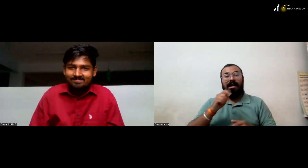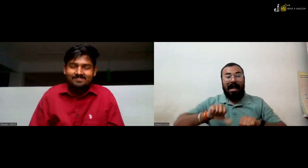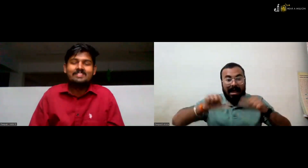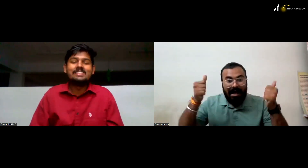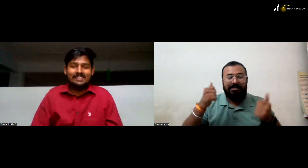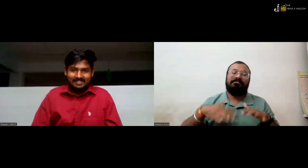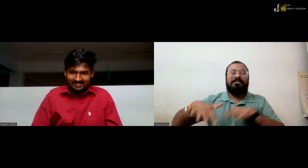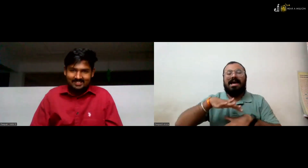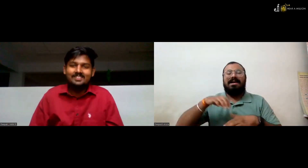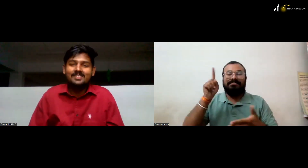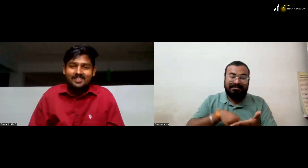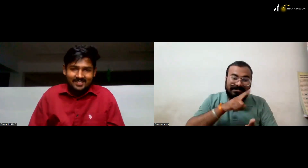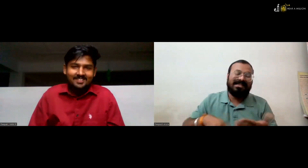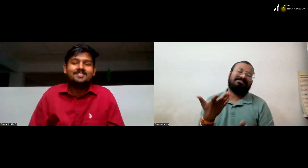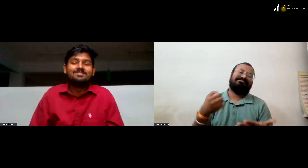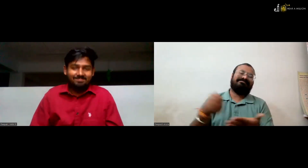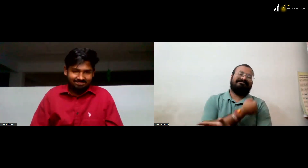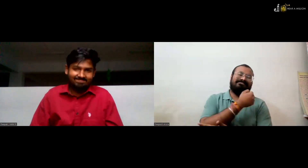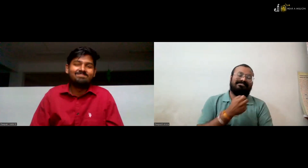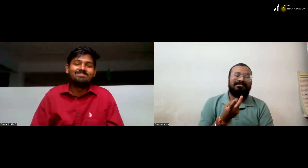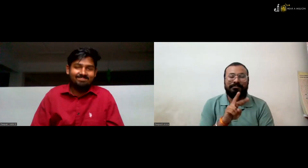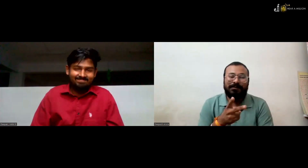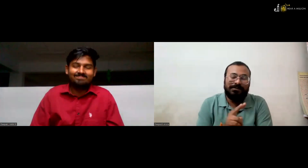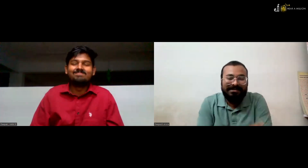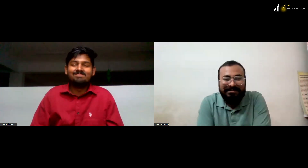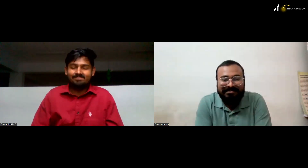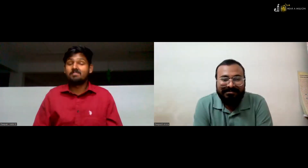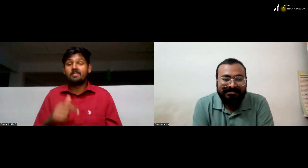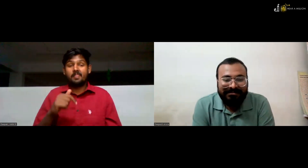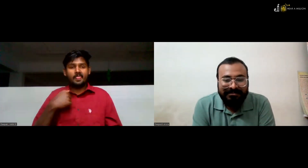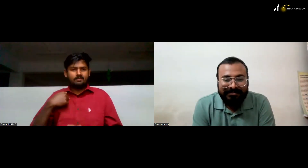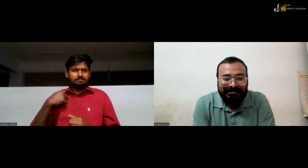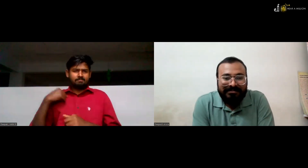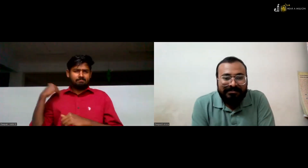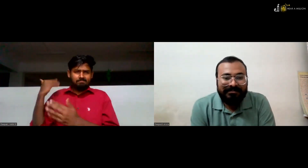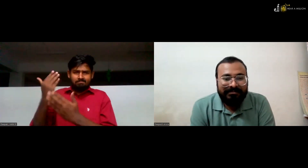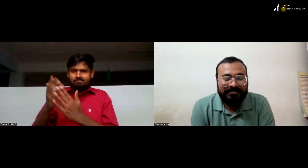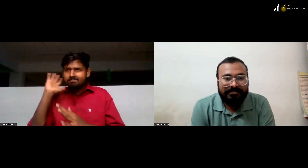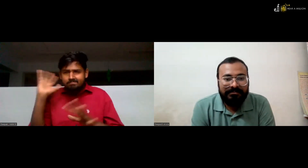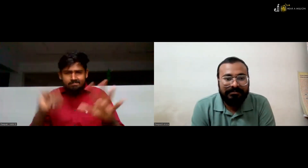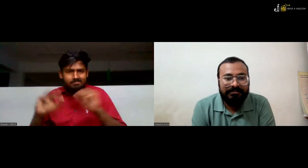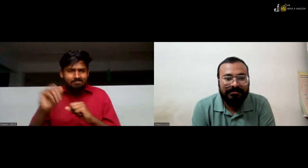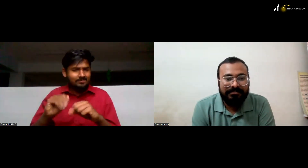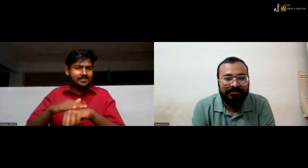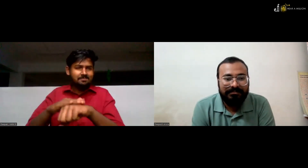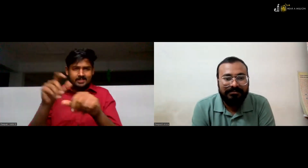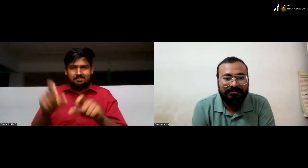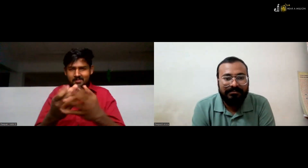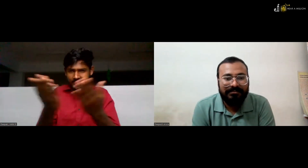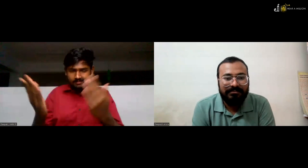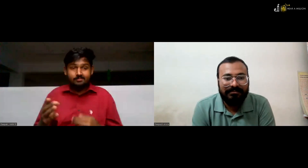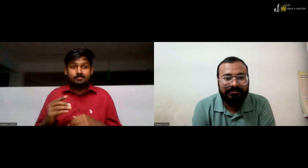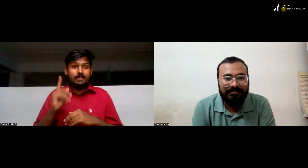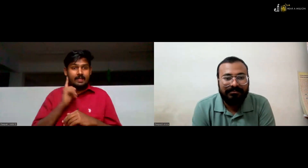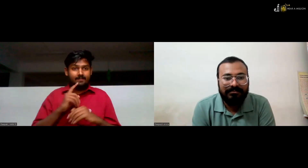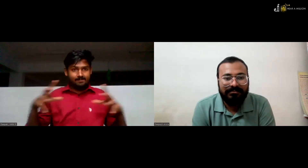conclude something. So luckily, when we thought that yes, we can go, so we were so excited, and